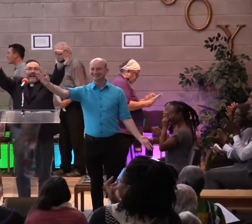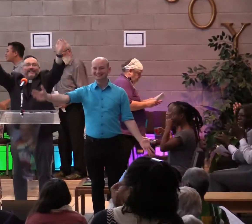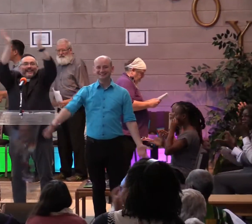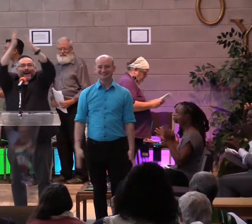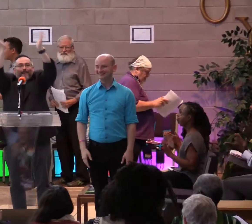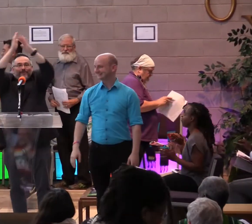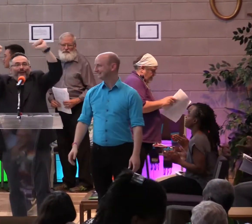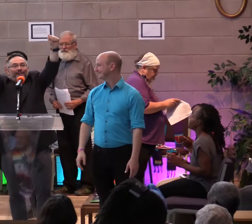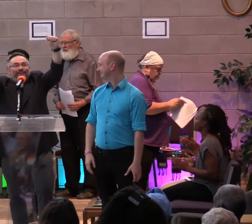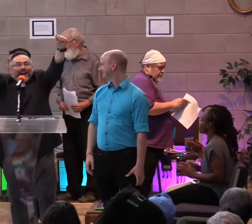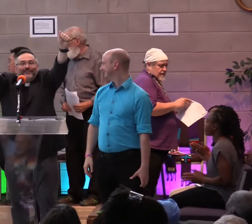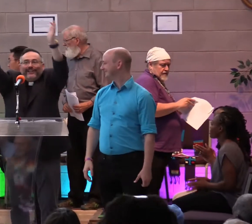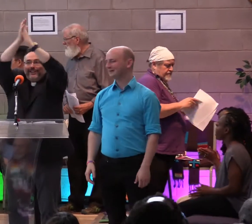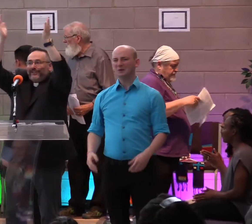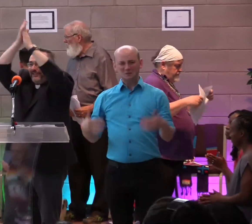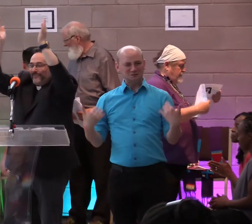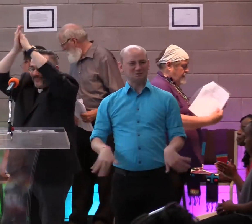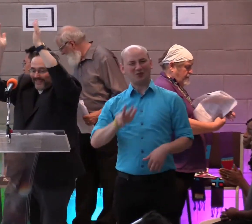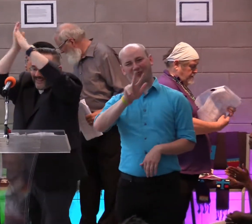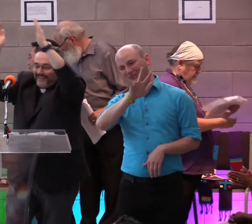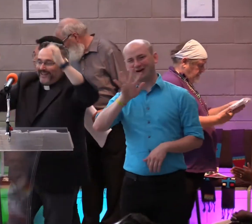Yeah, raise it up. 35 years.